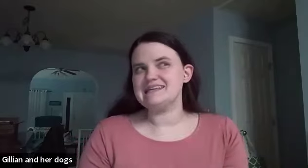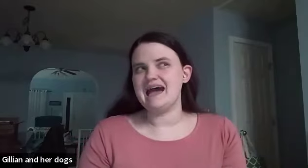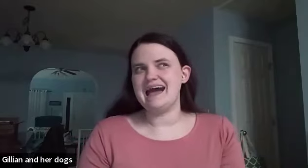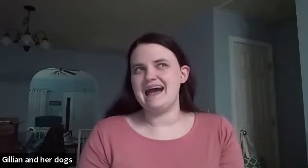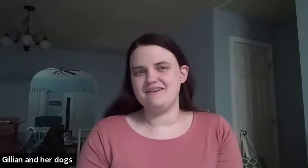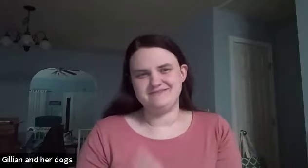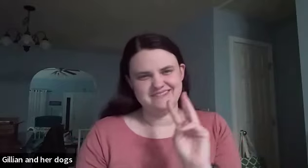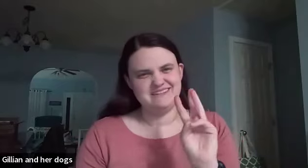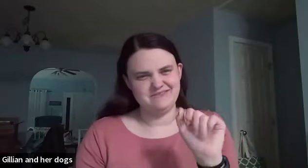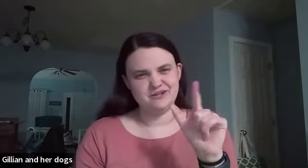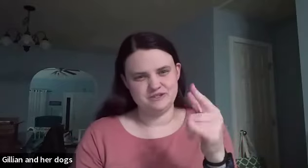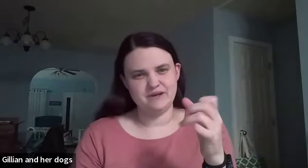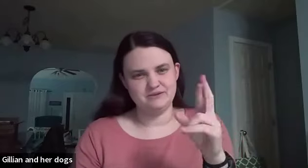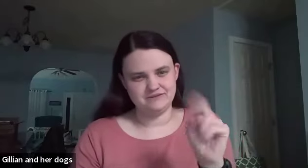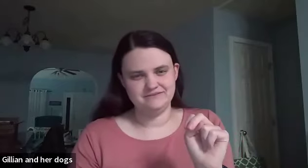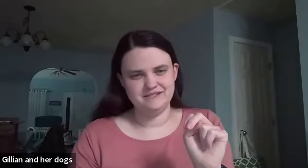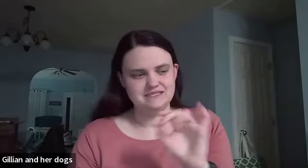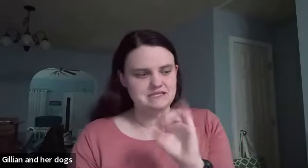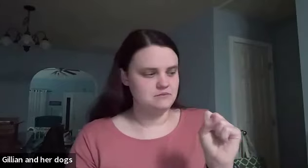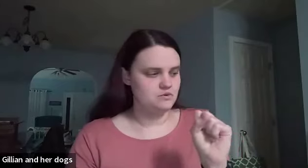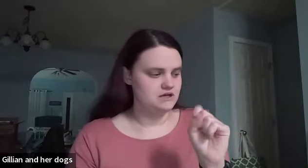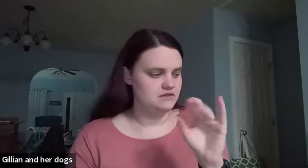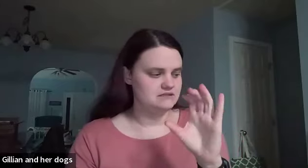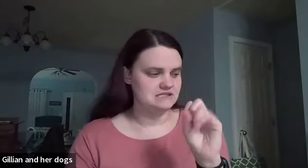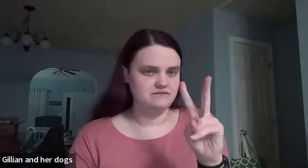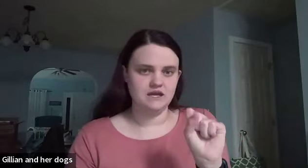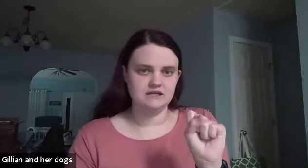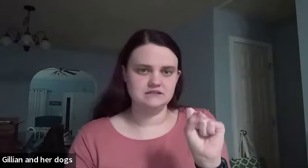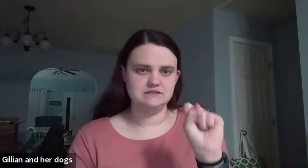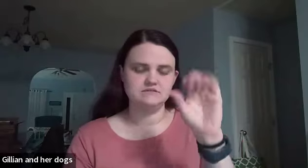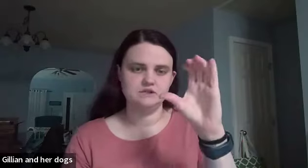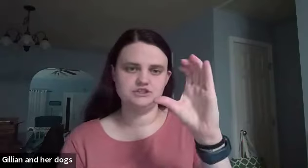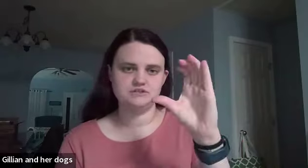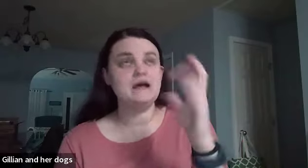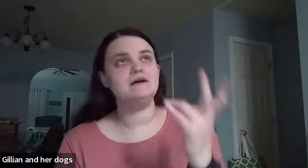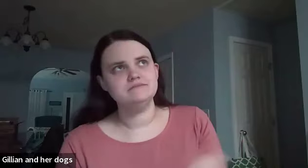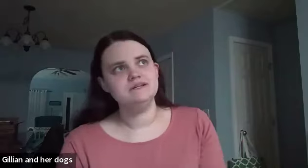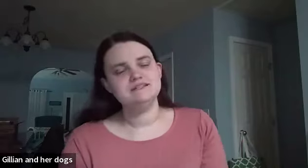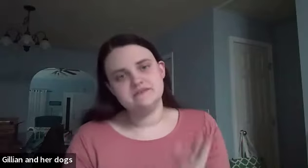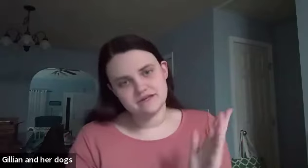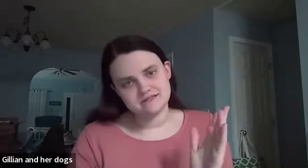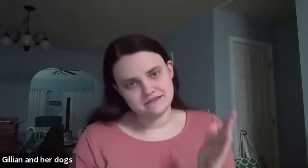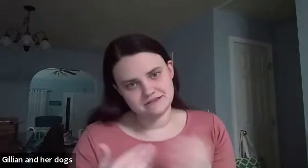Walgreens, I've seen fingerspelled. Same with CVS. They'll just, well, CVS is